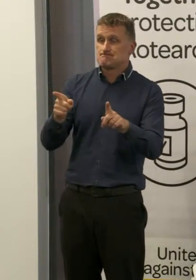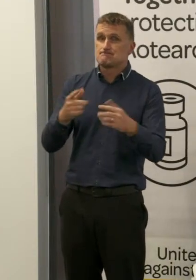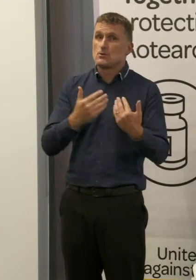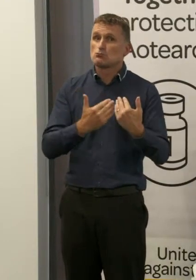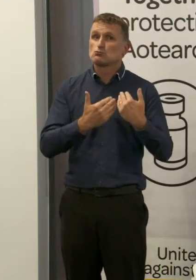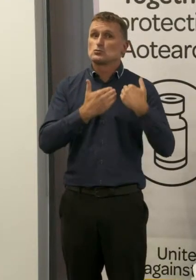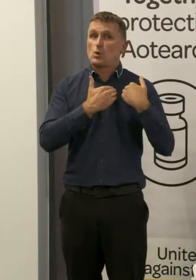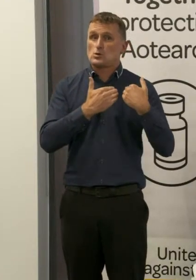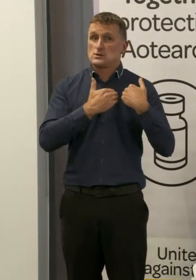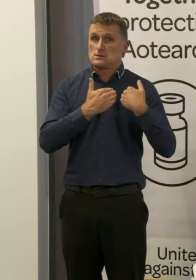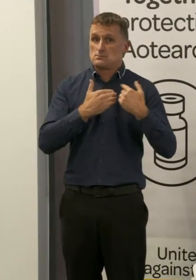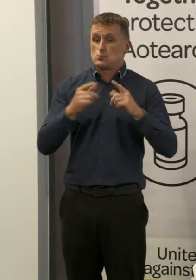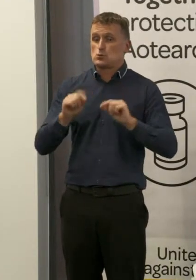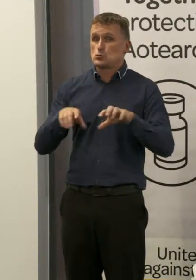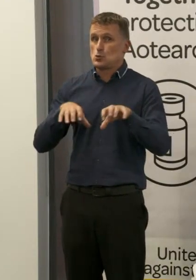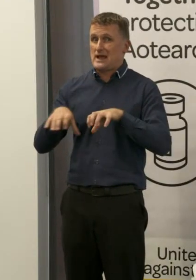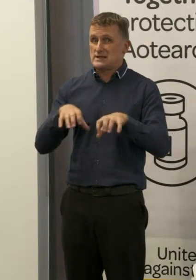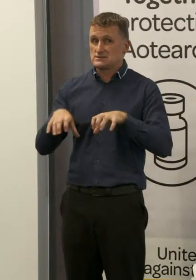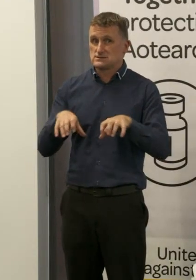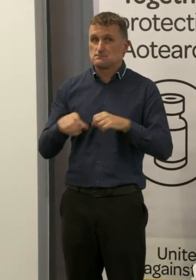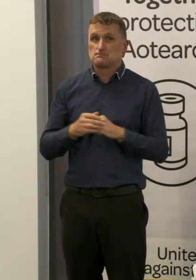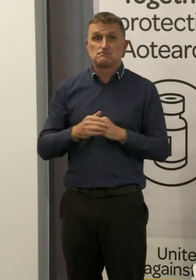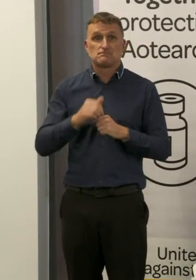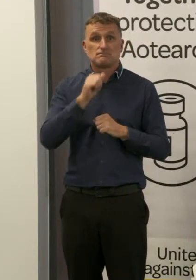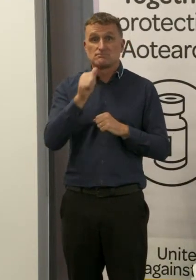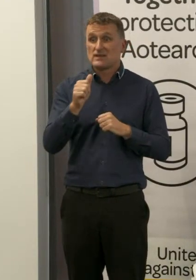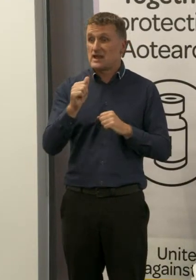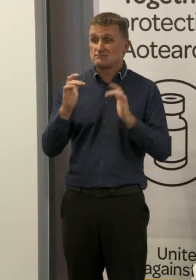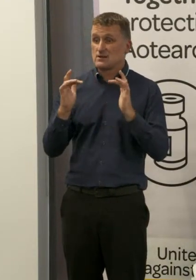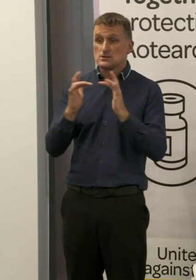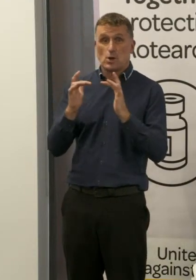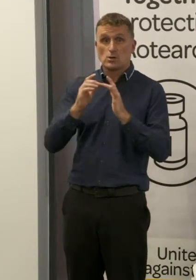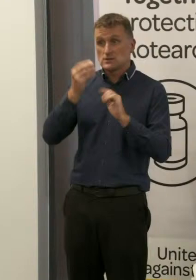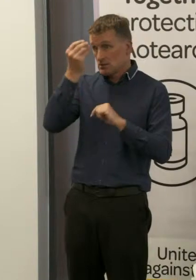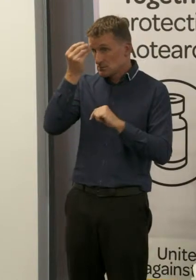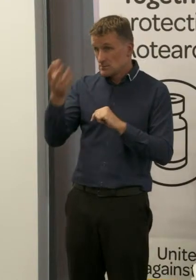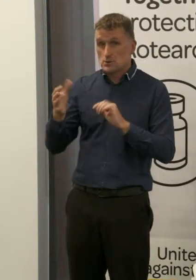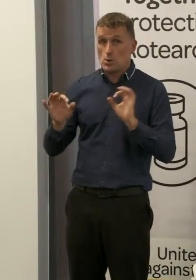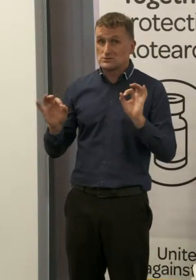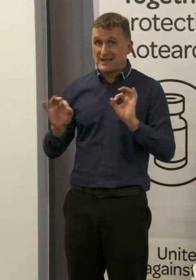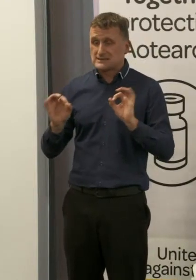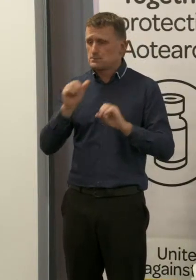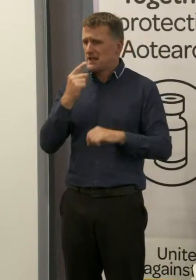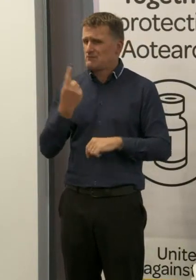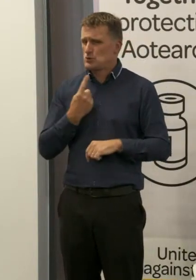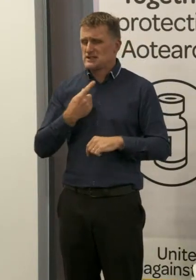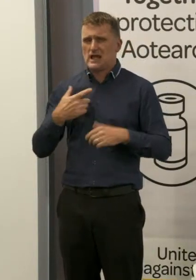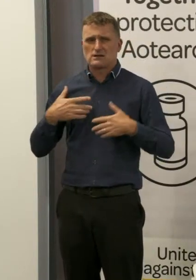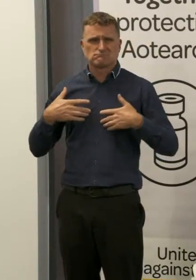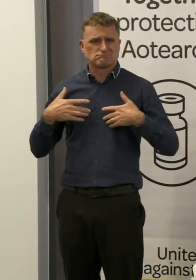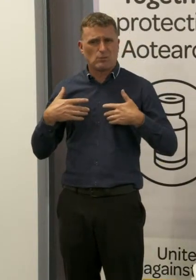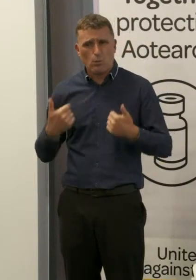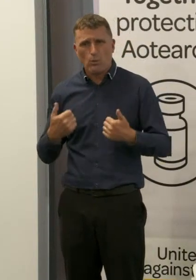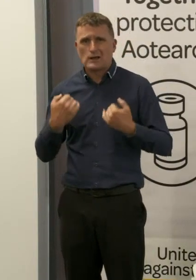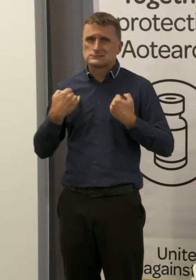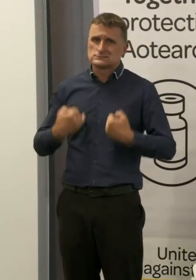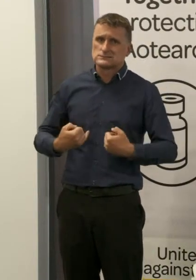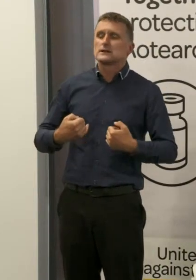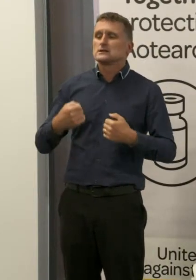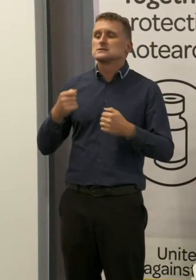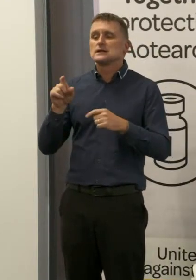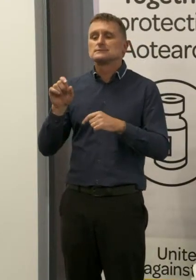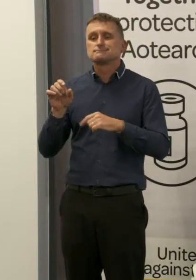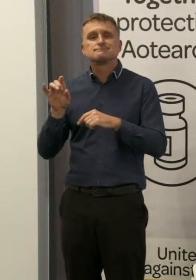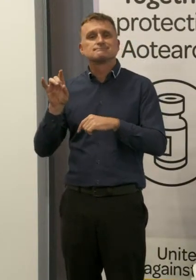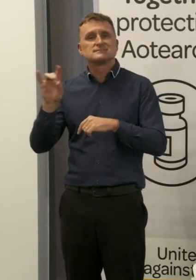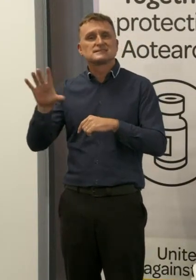notified as a contact, if you have symptoms, go and get a test. And so that's not changed. But we will be